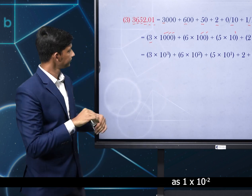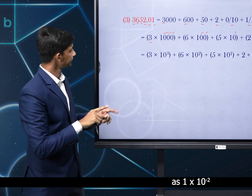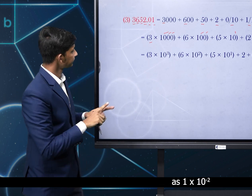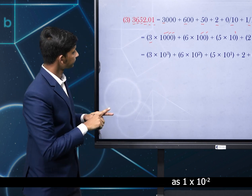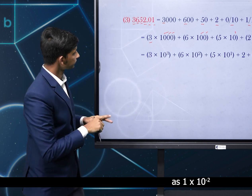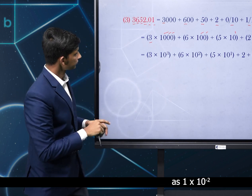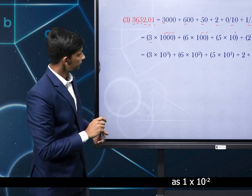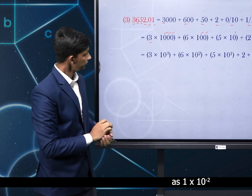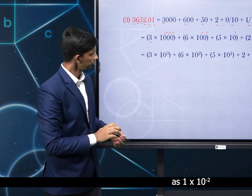the power of minus 2.